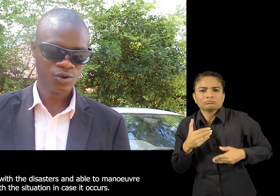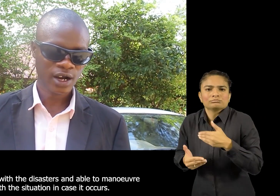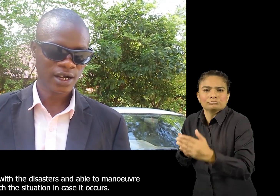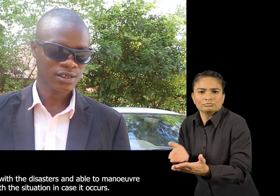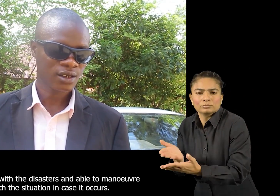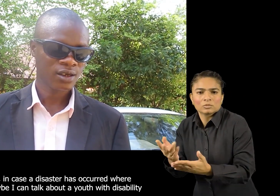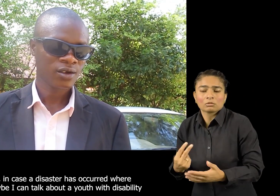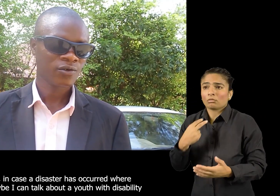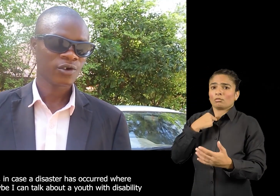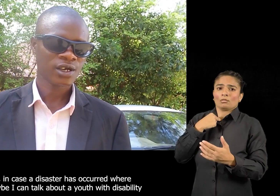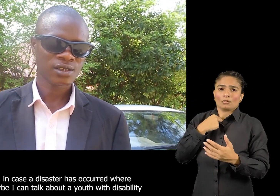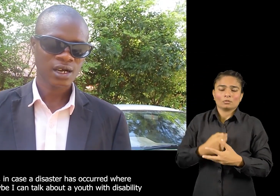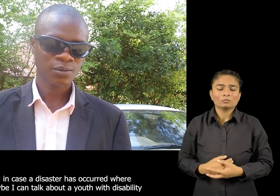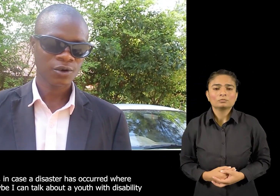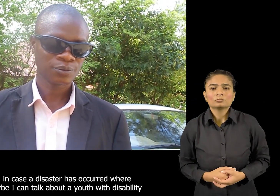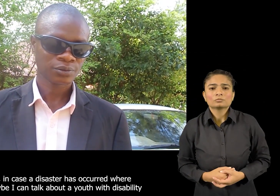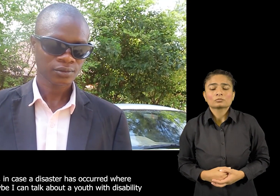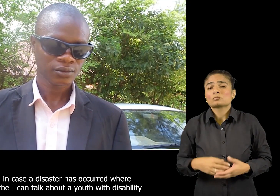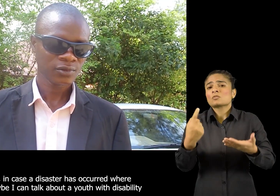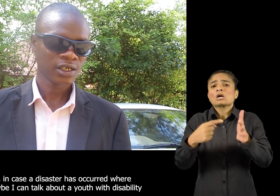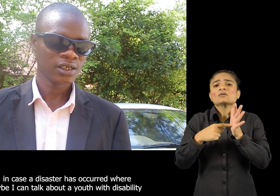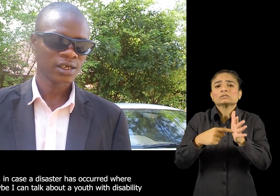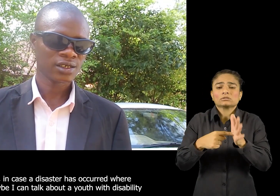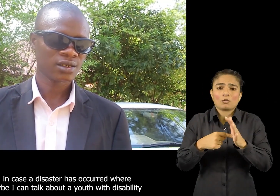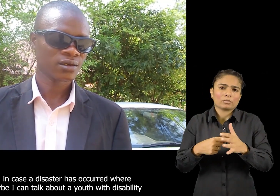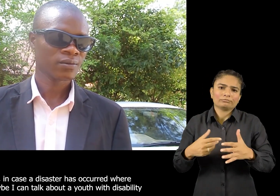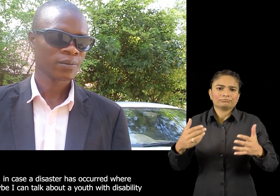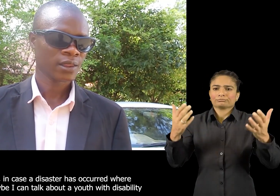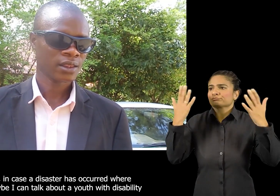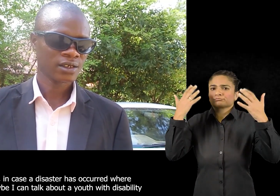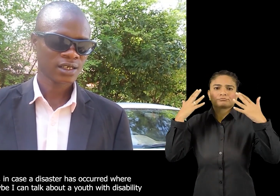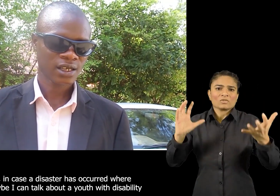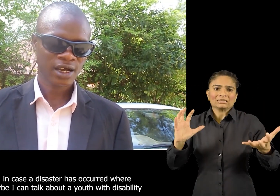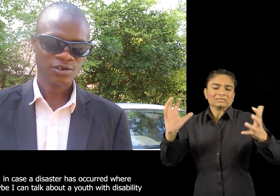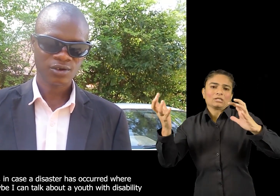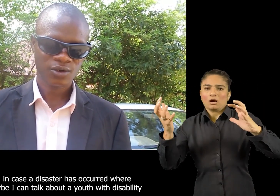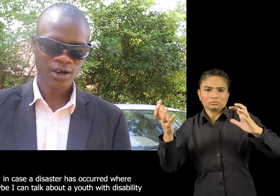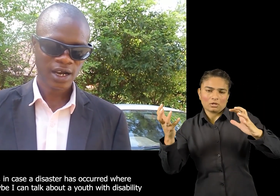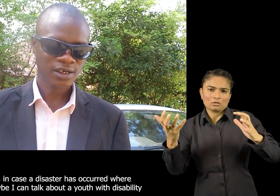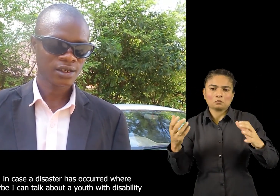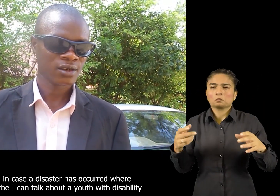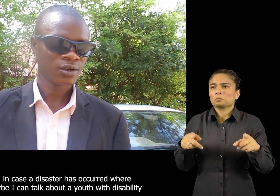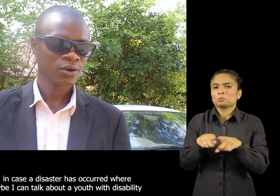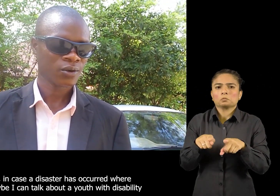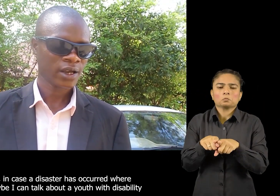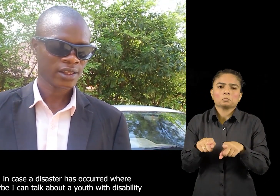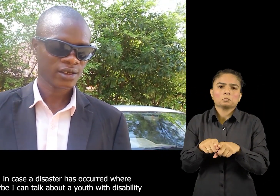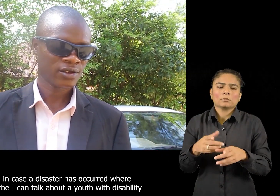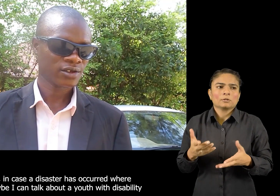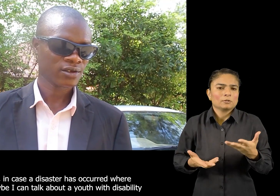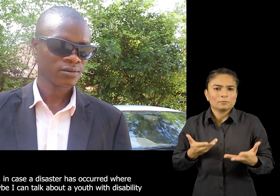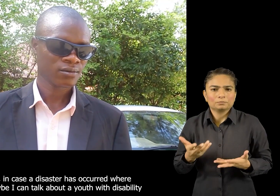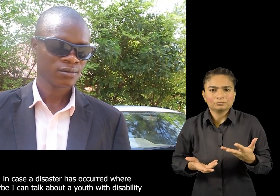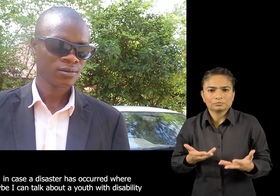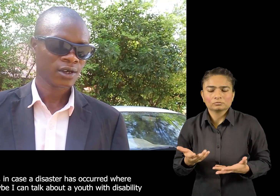it occurs. For example, in case the disaster has occurred where there